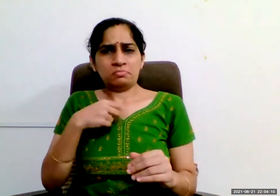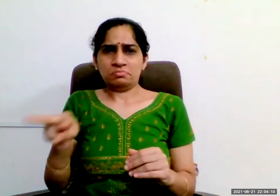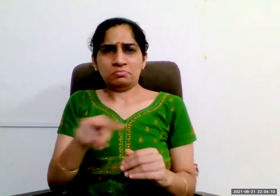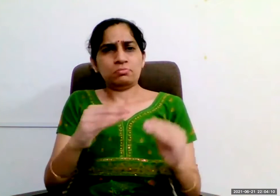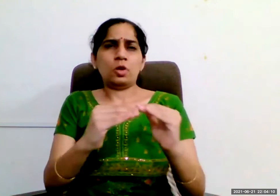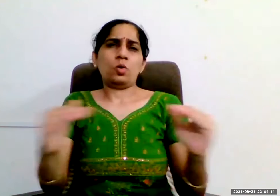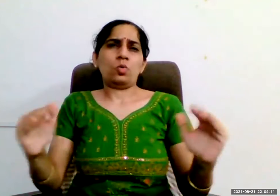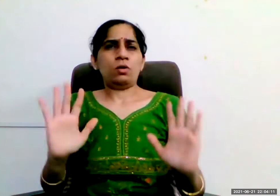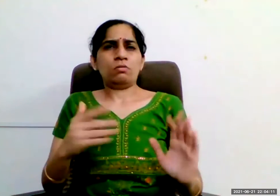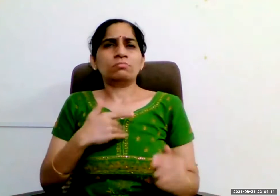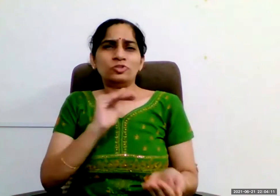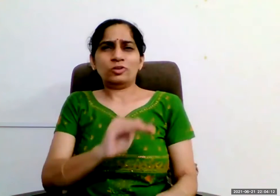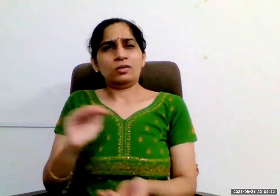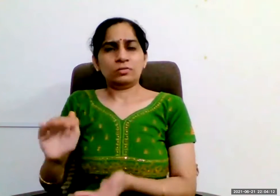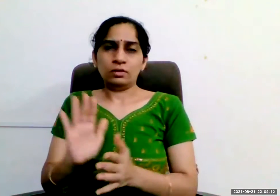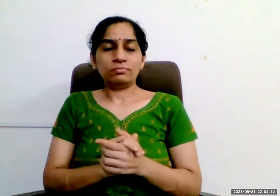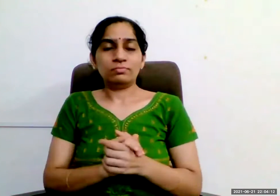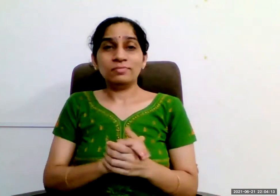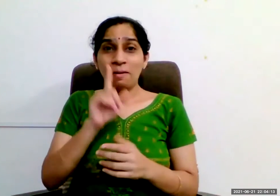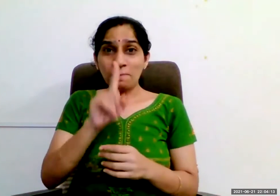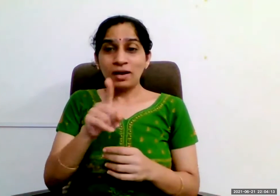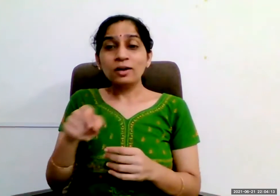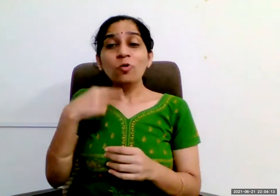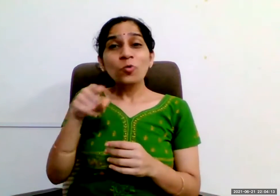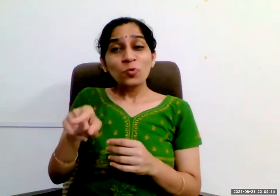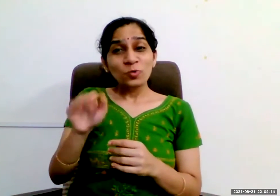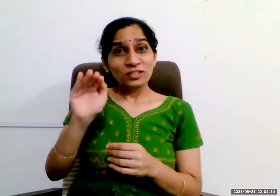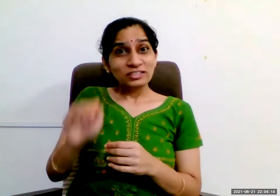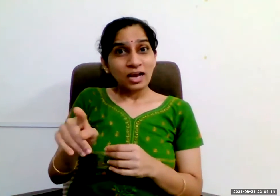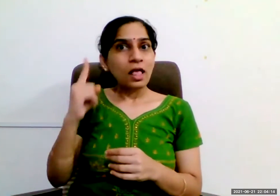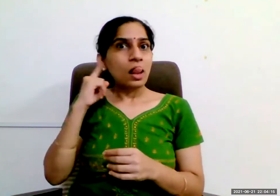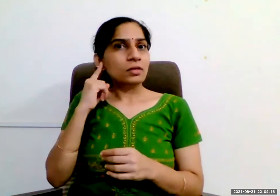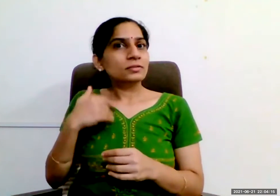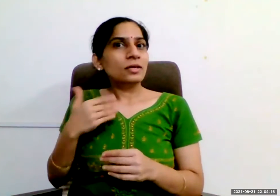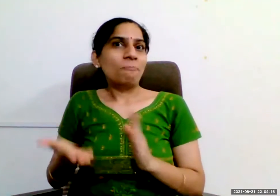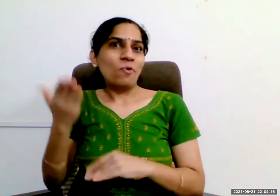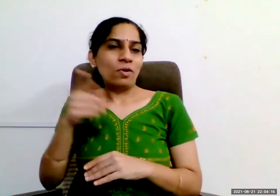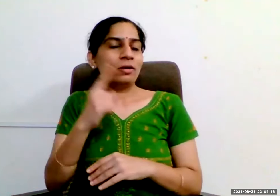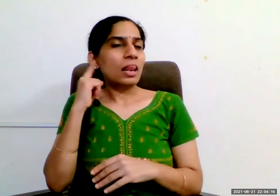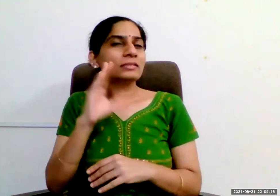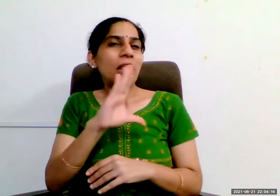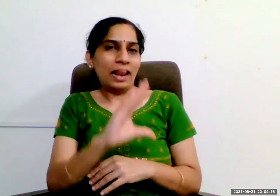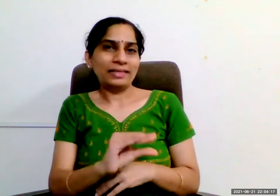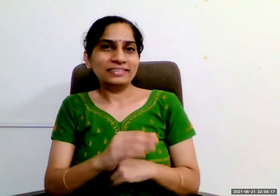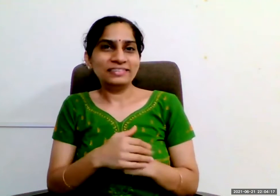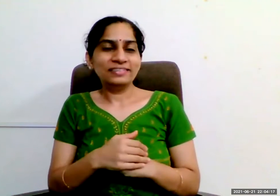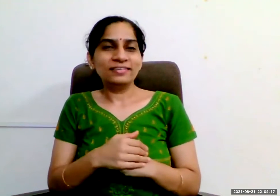be a little closer to the father's heart, isn't it? Although father is equal to both the